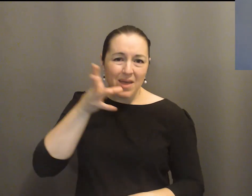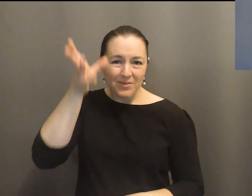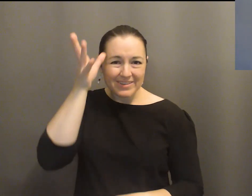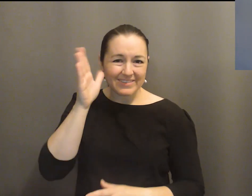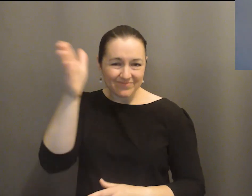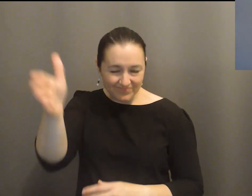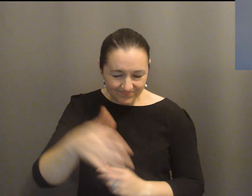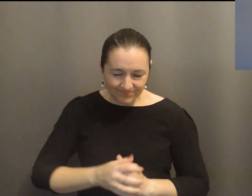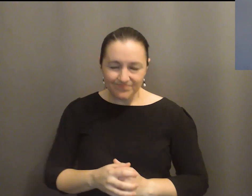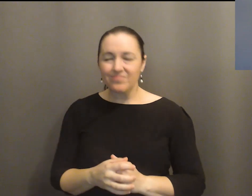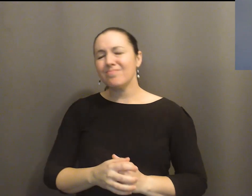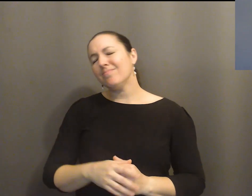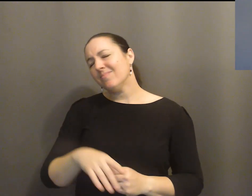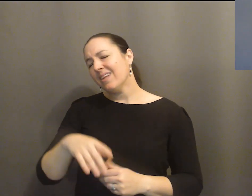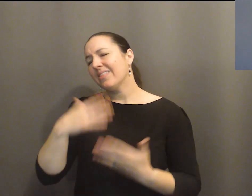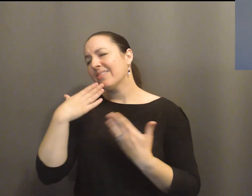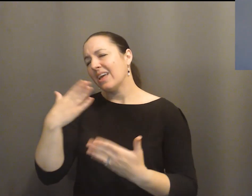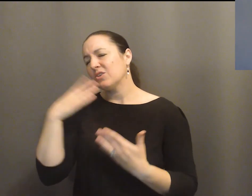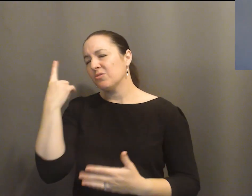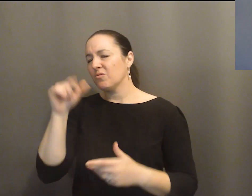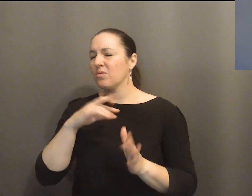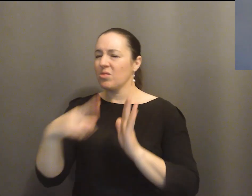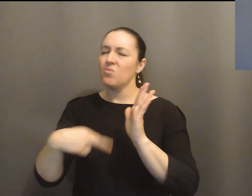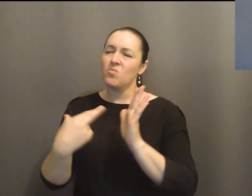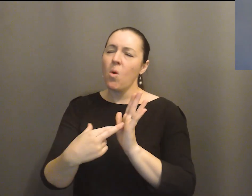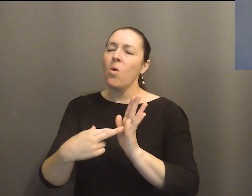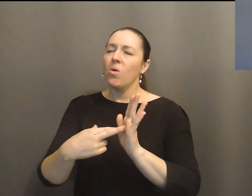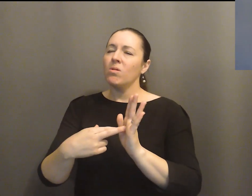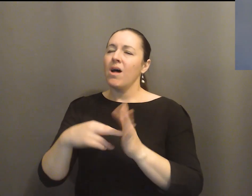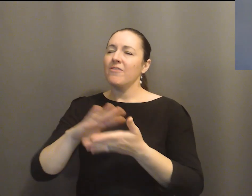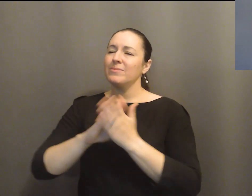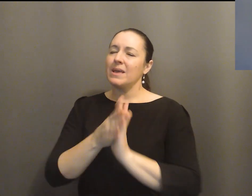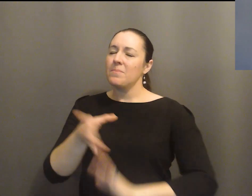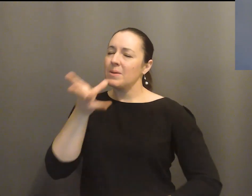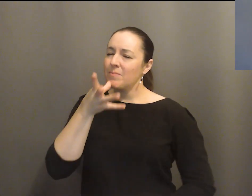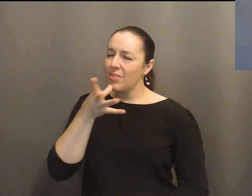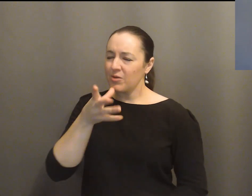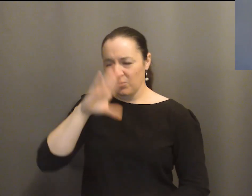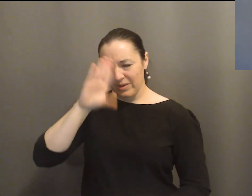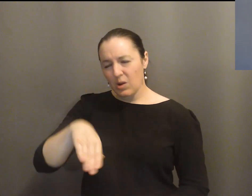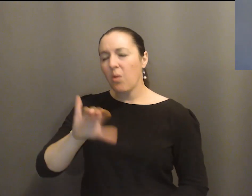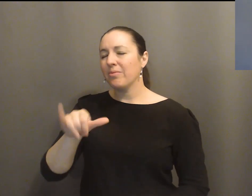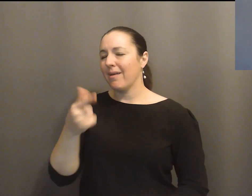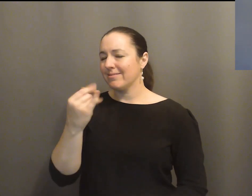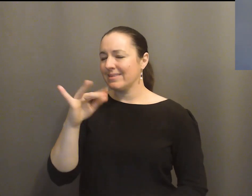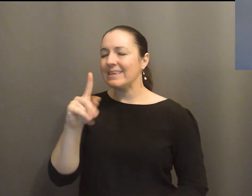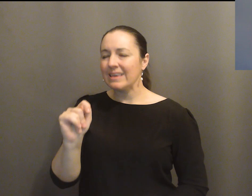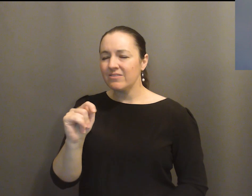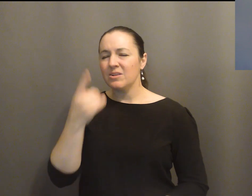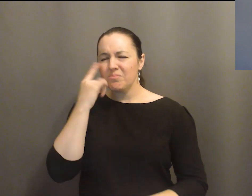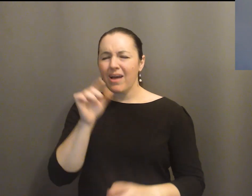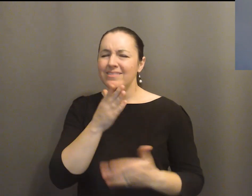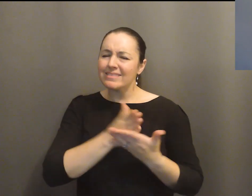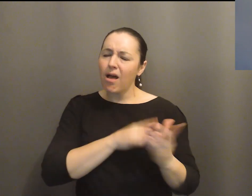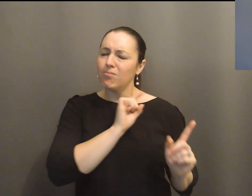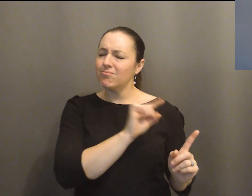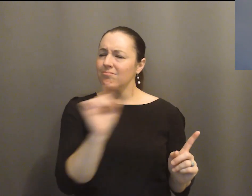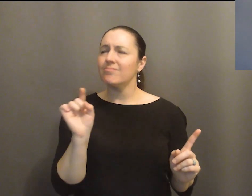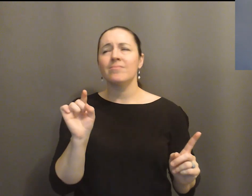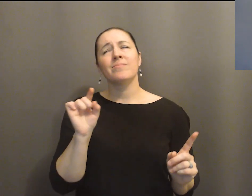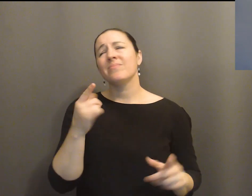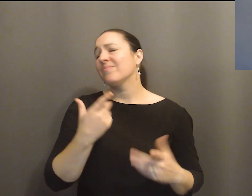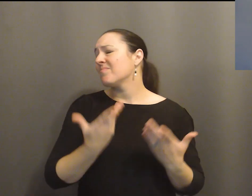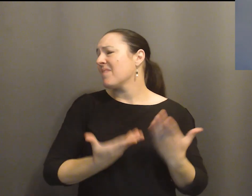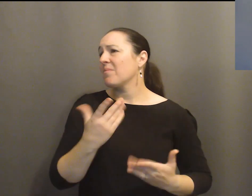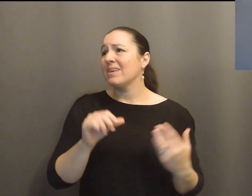the impact And the role of motherhood Lord we thank you That it is a gift But we also know That for some individuals They